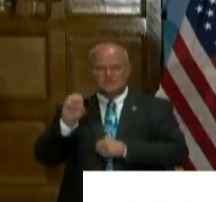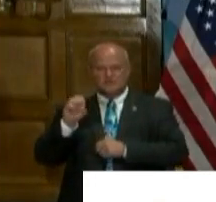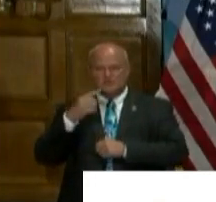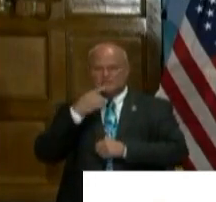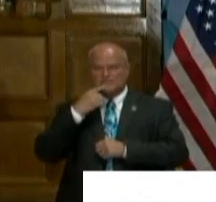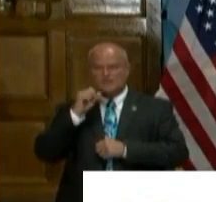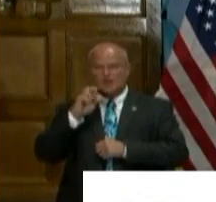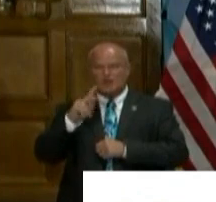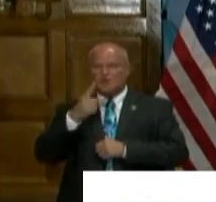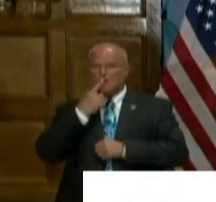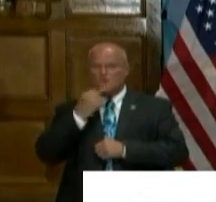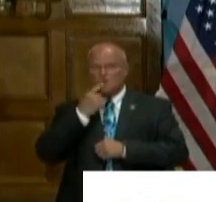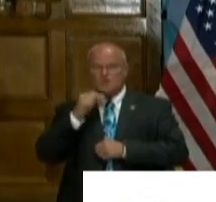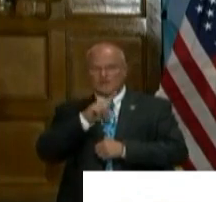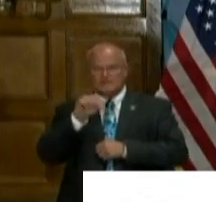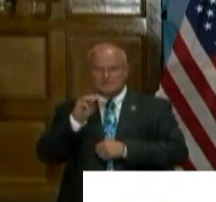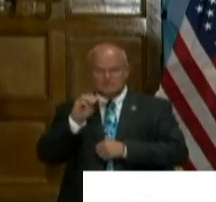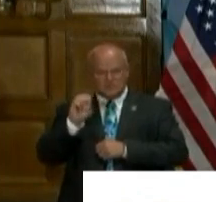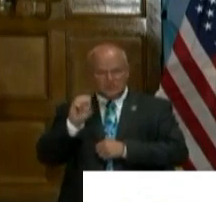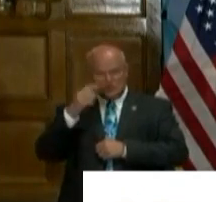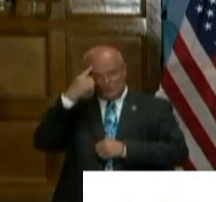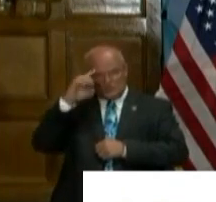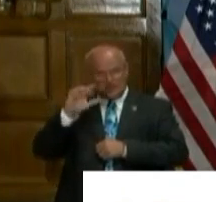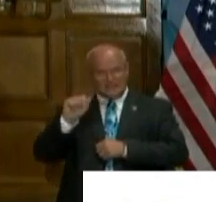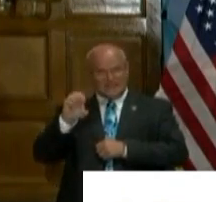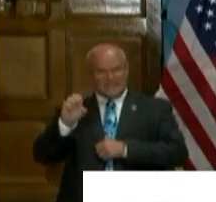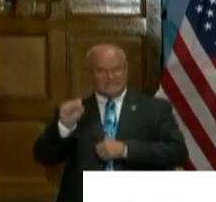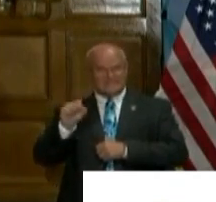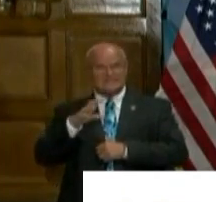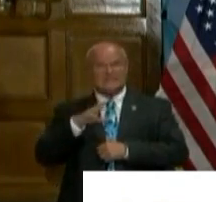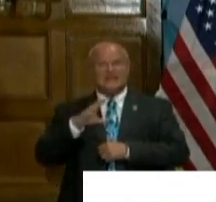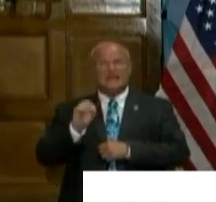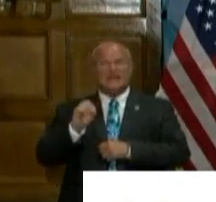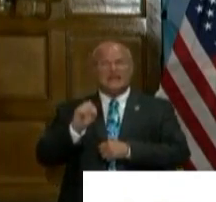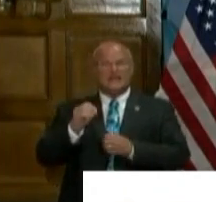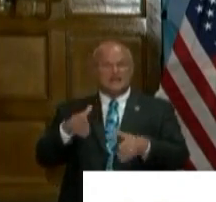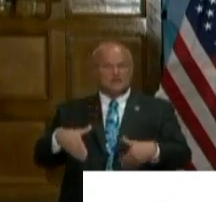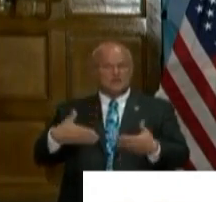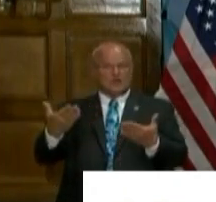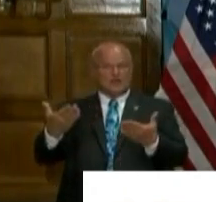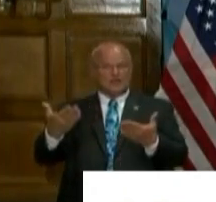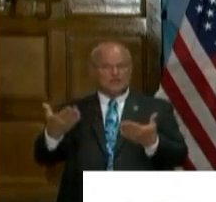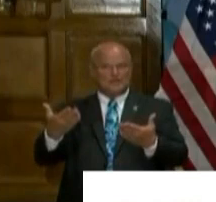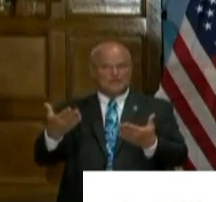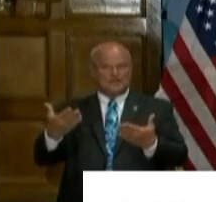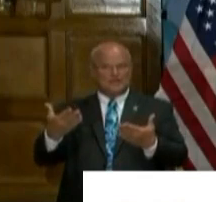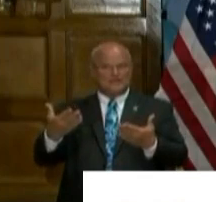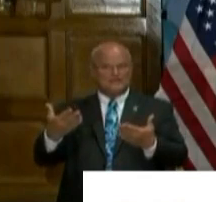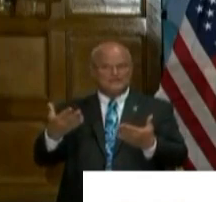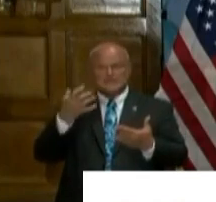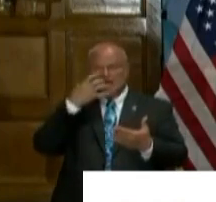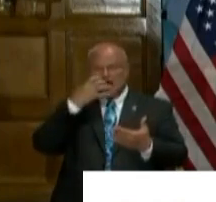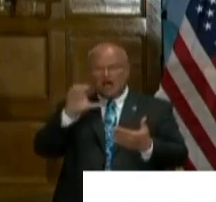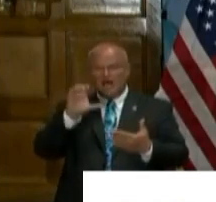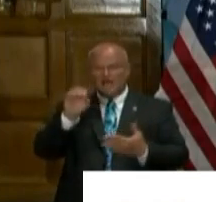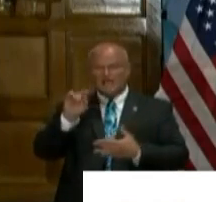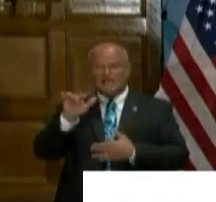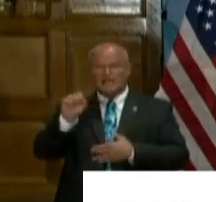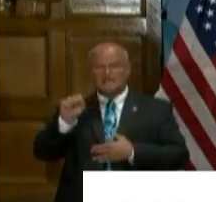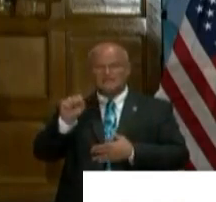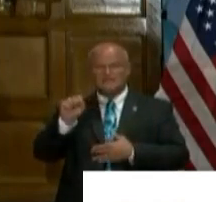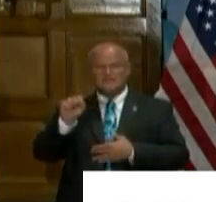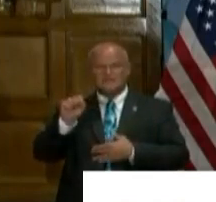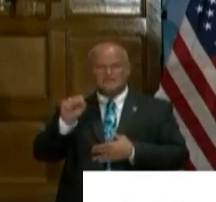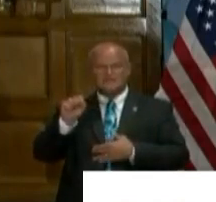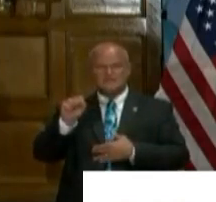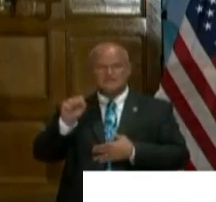Arkansas as being in the red zone for cases and recommends in the hotspot counties that we close bars and